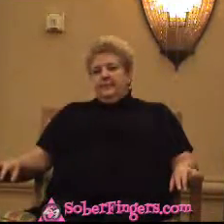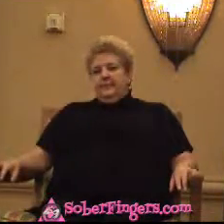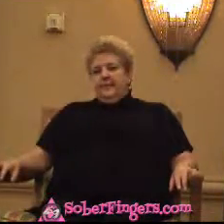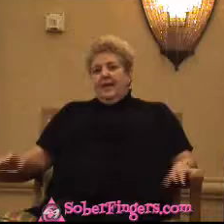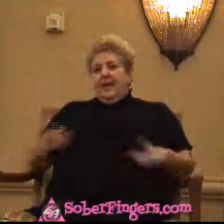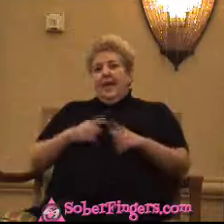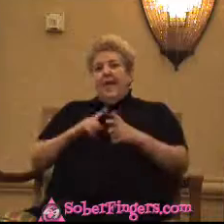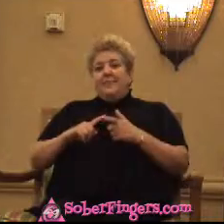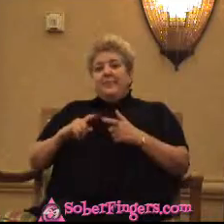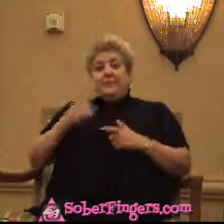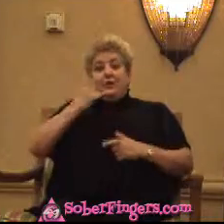busy.